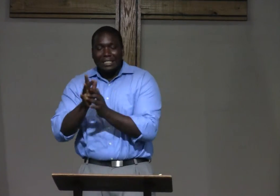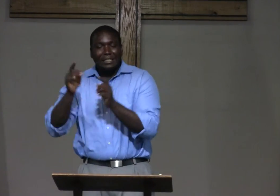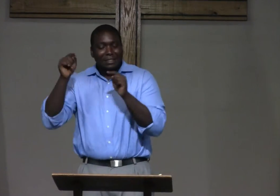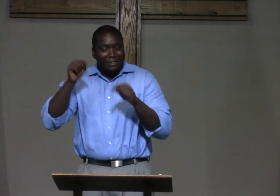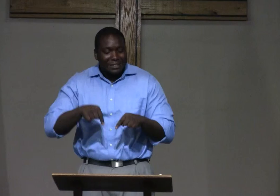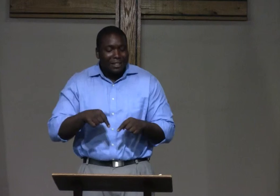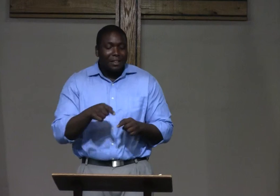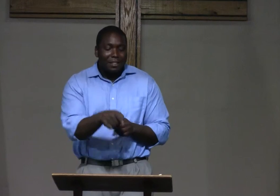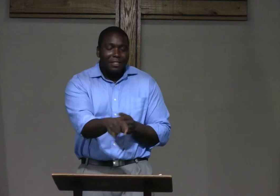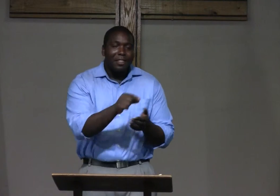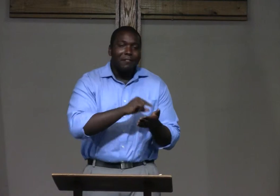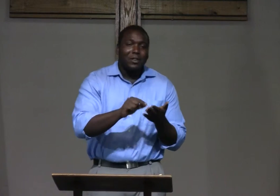us.